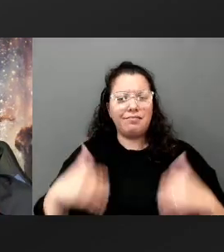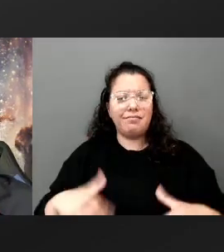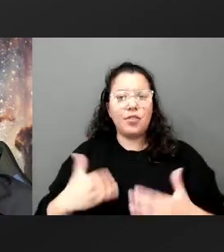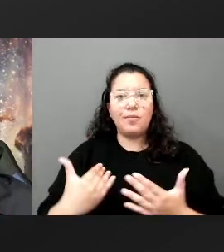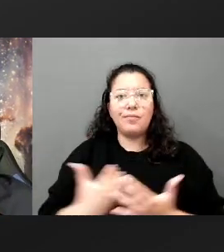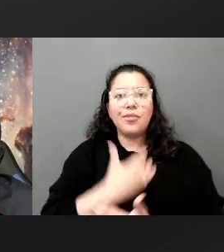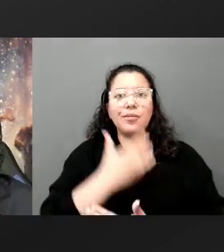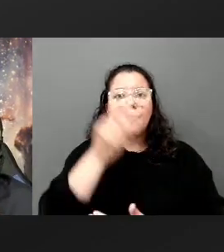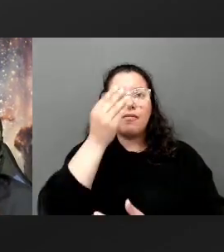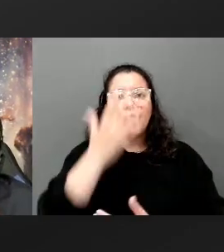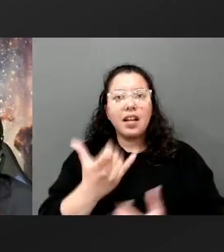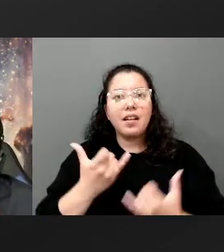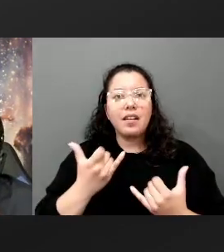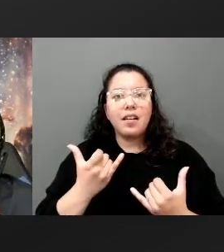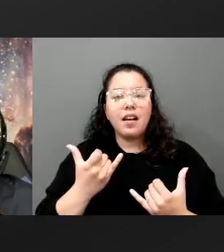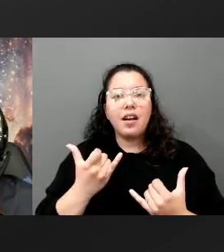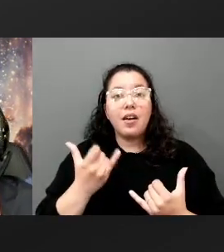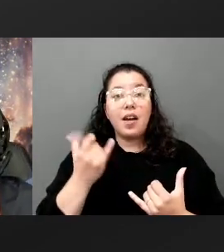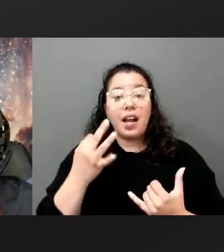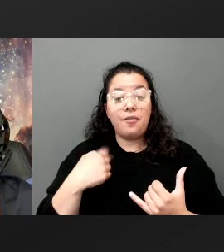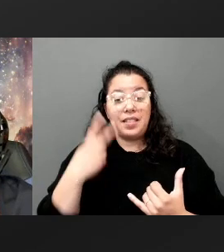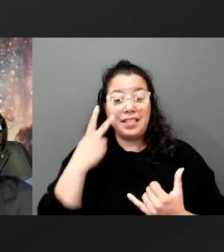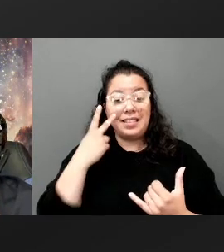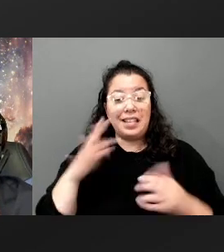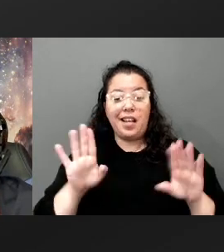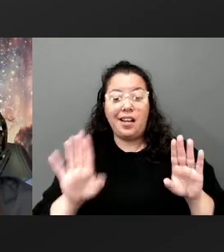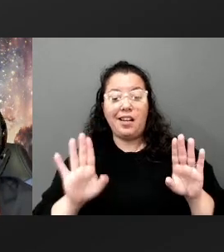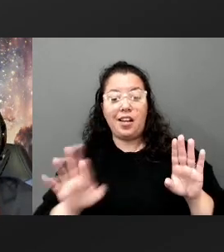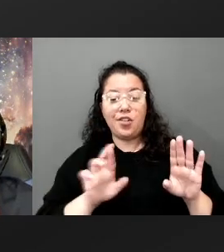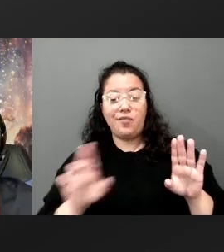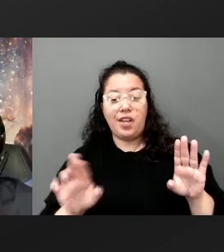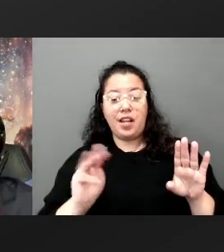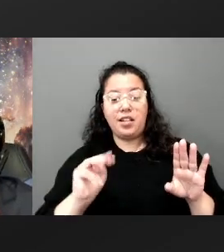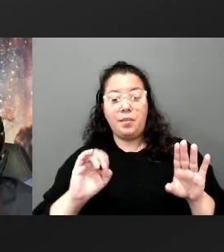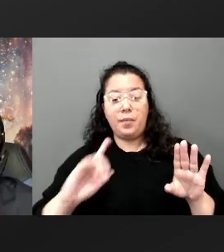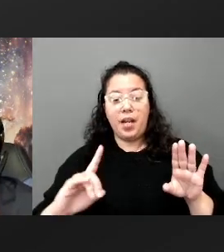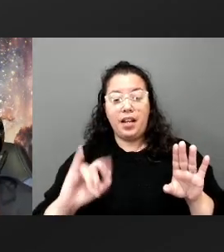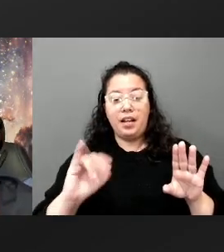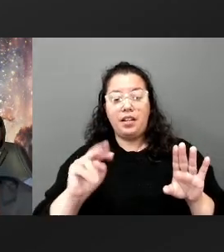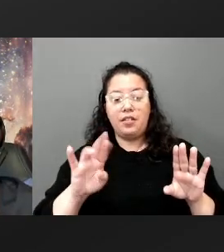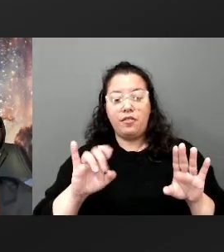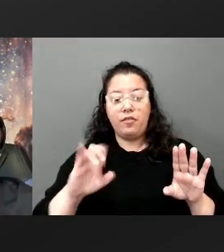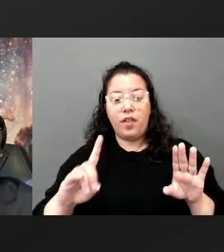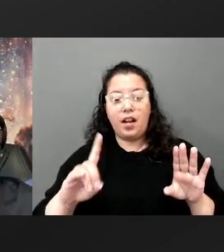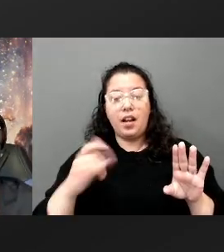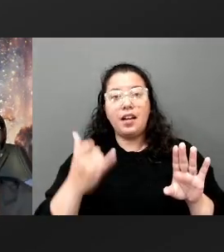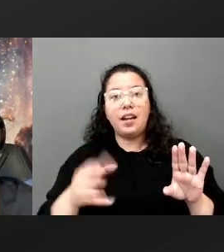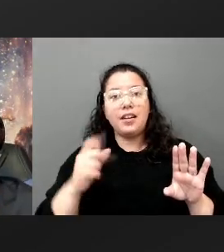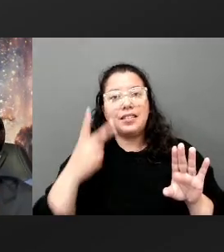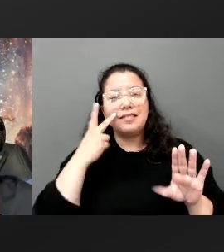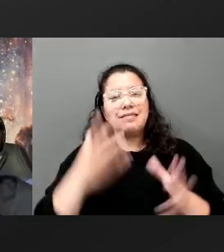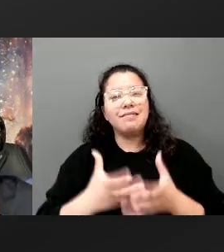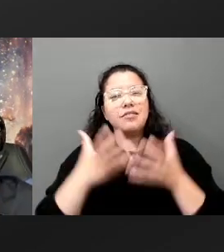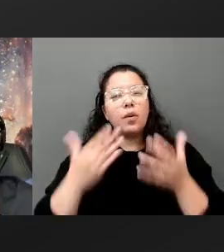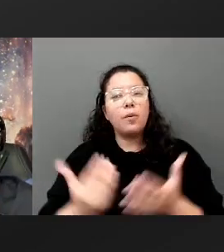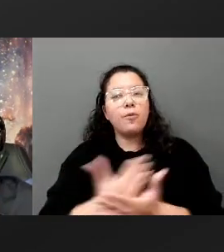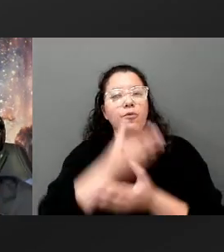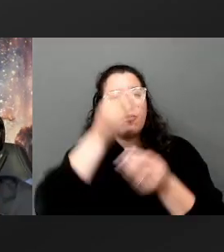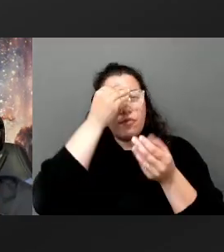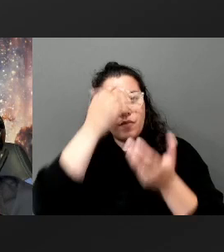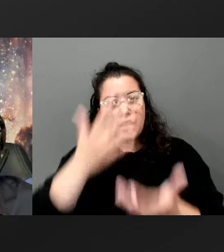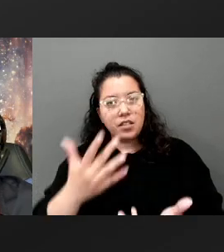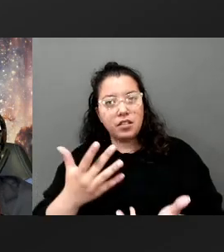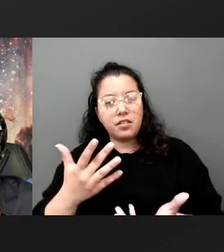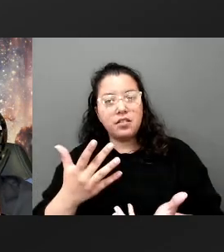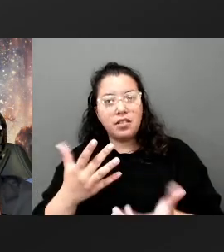at the mid-infrared wavelengths we've got access to with Webb now in such depth and detail for the first time, in the sense that